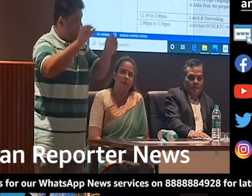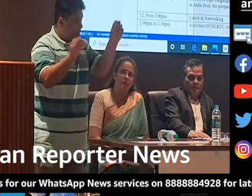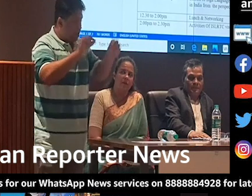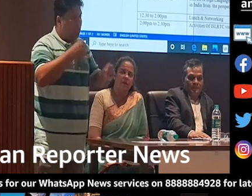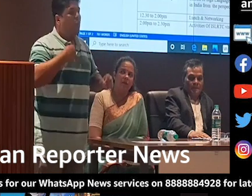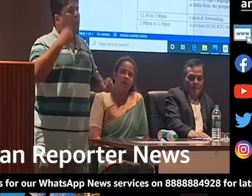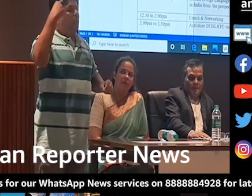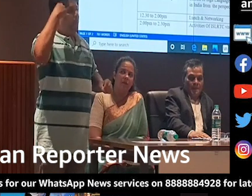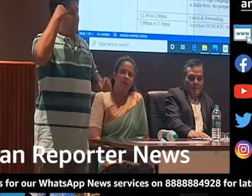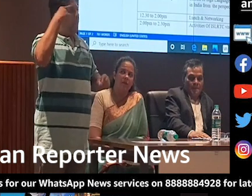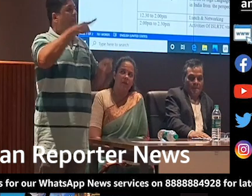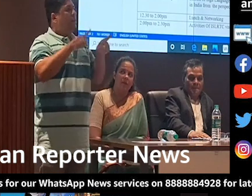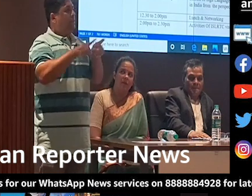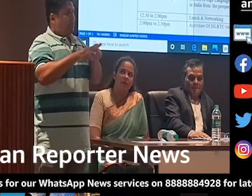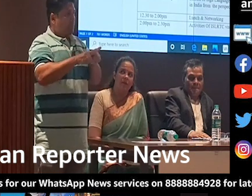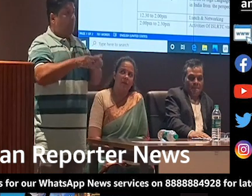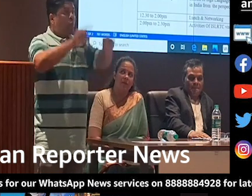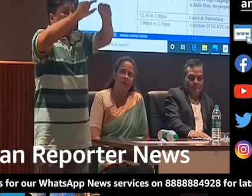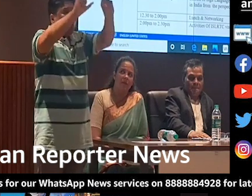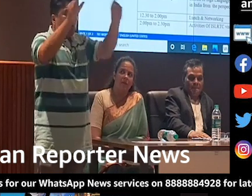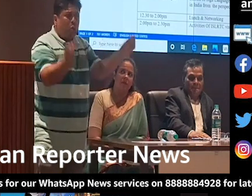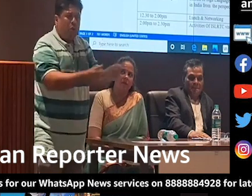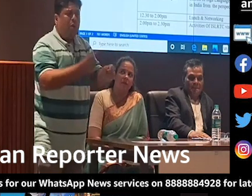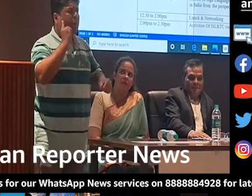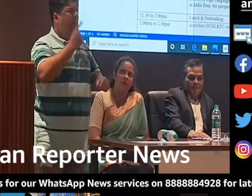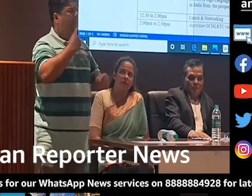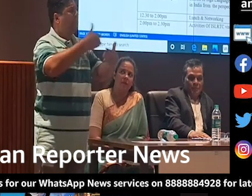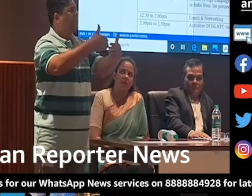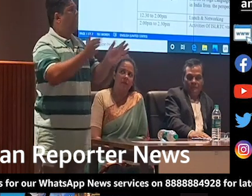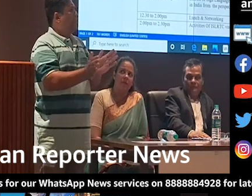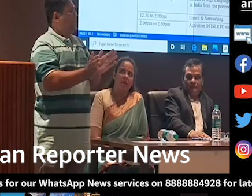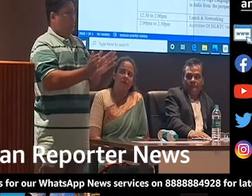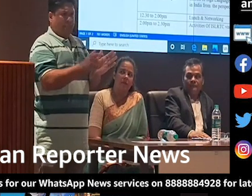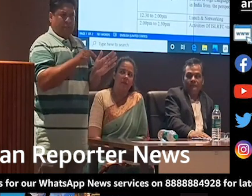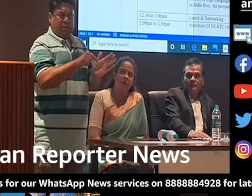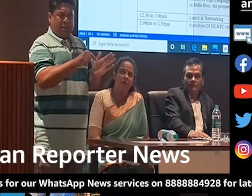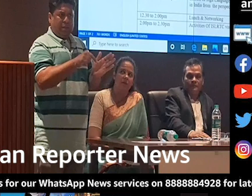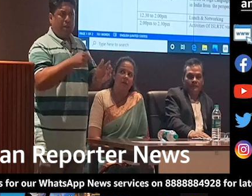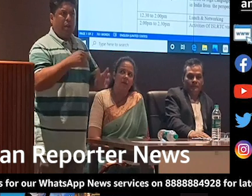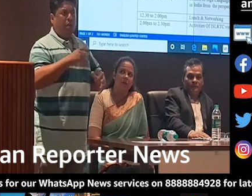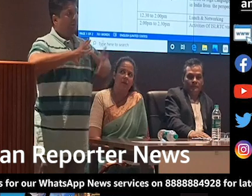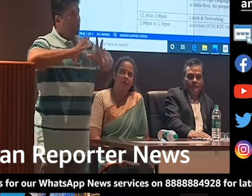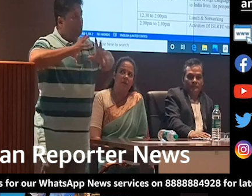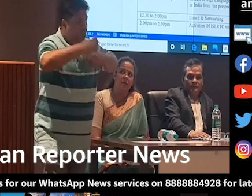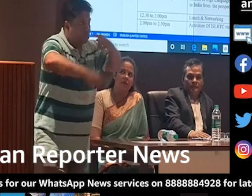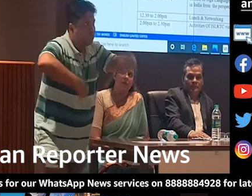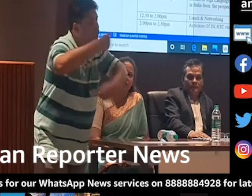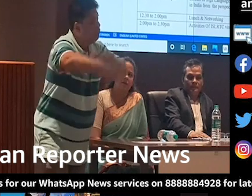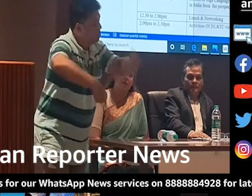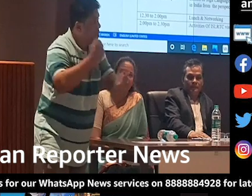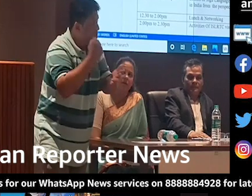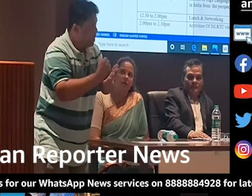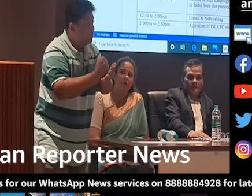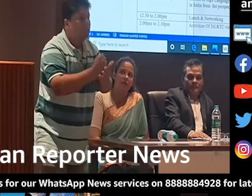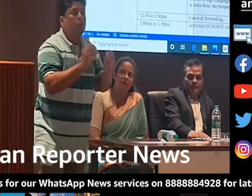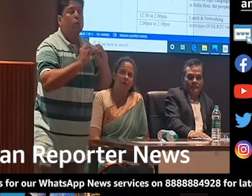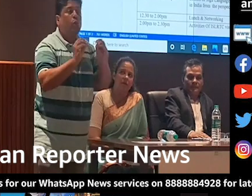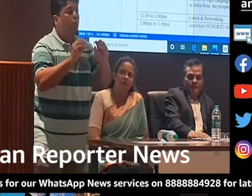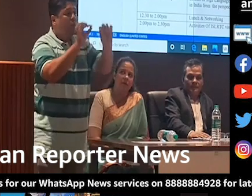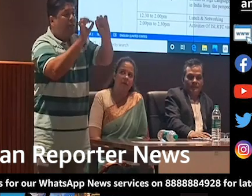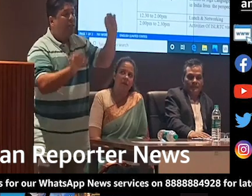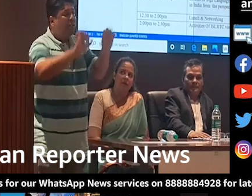tire. So I think we should be the same. The deaf community is the tire, and for it to